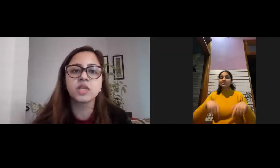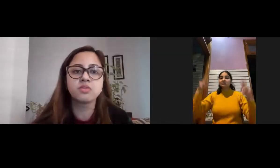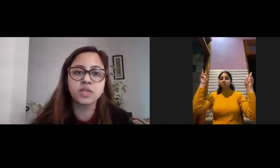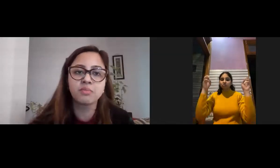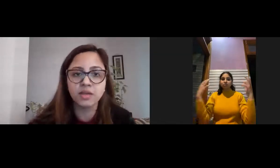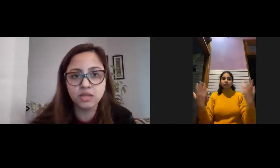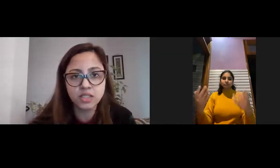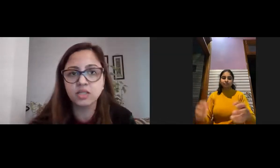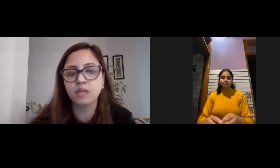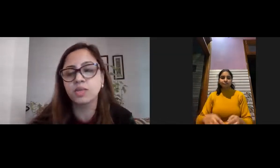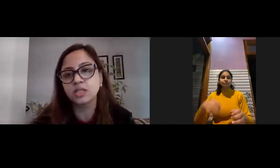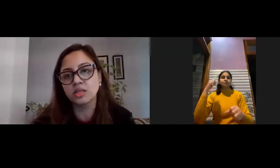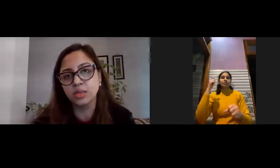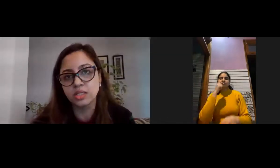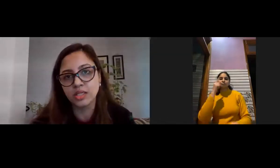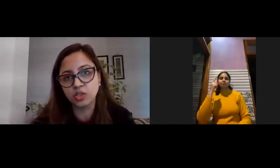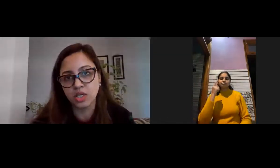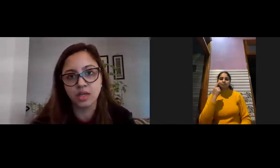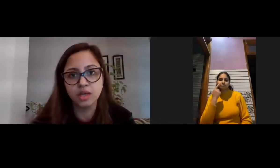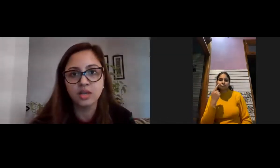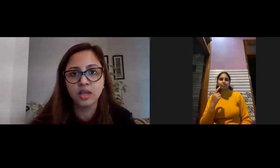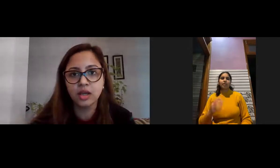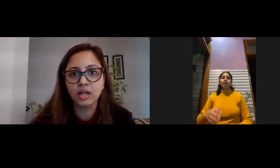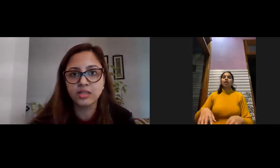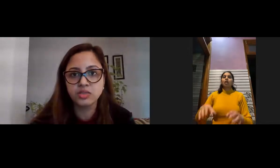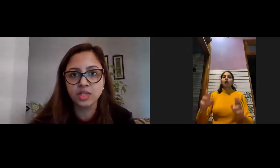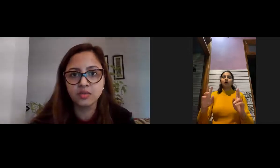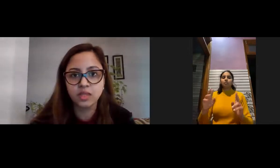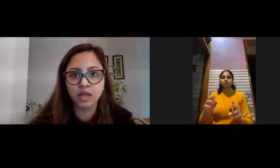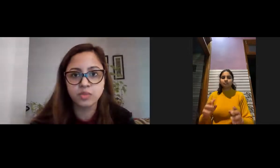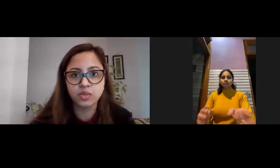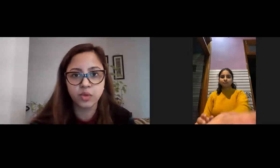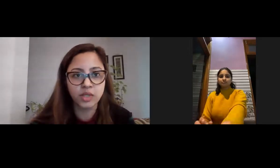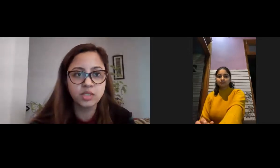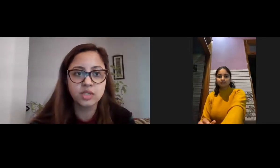is Gendering Madness and Doubling Disability in Jane Eyre. I'll